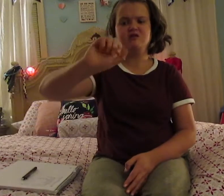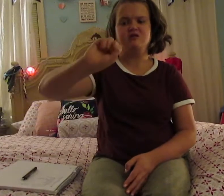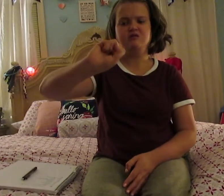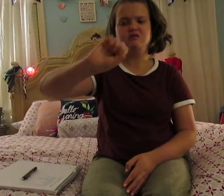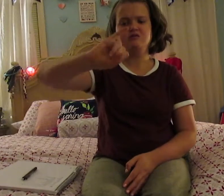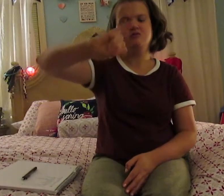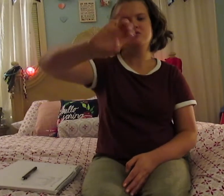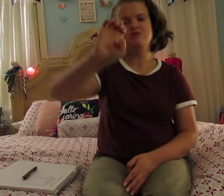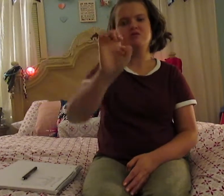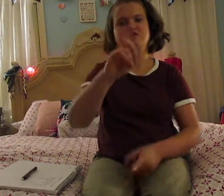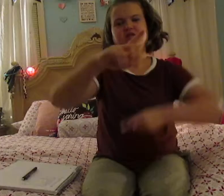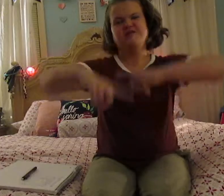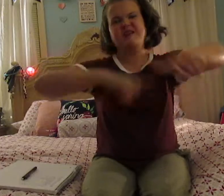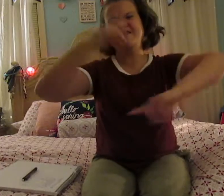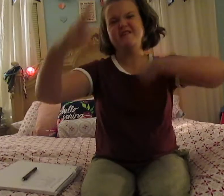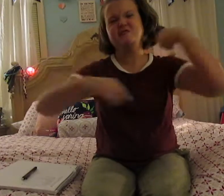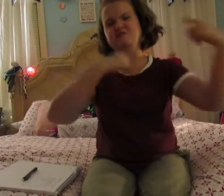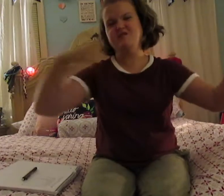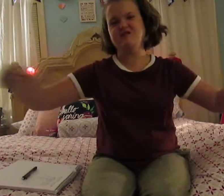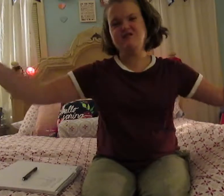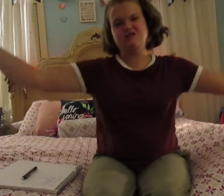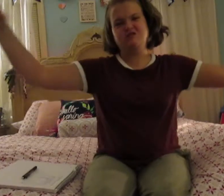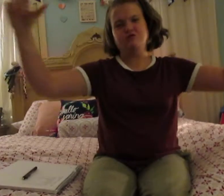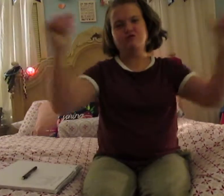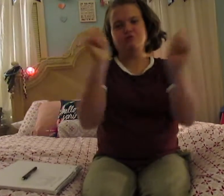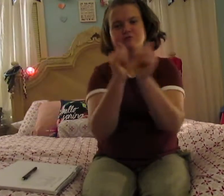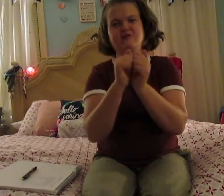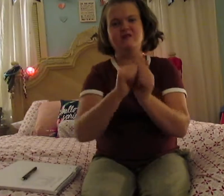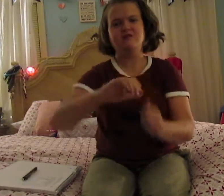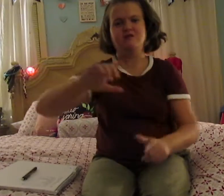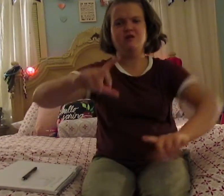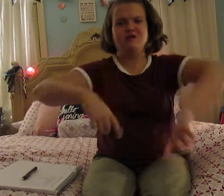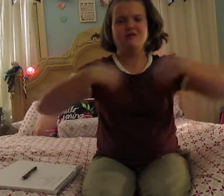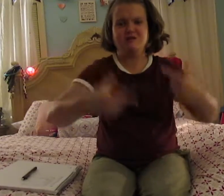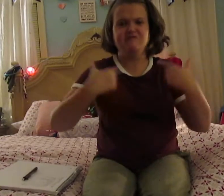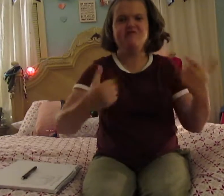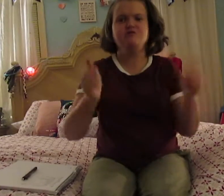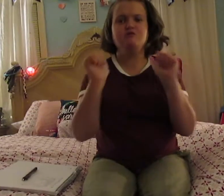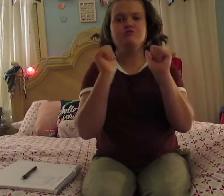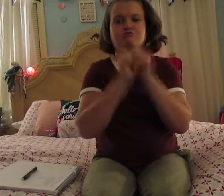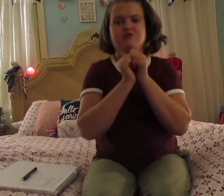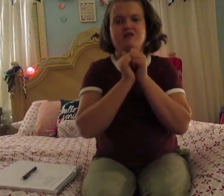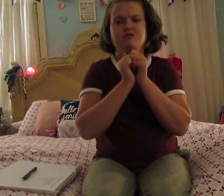sign language with living with